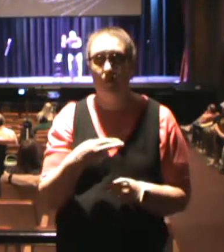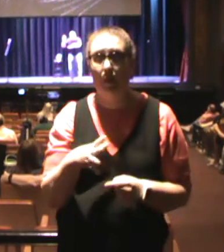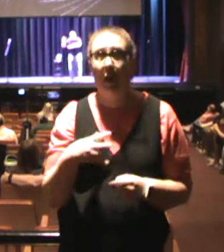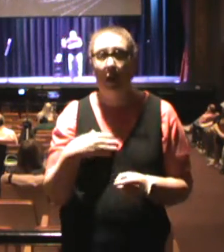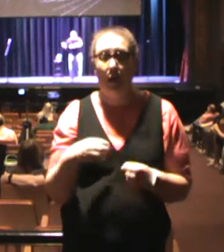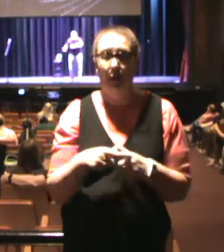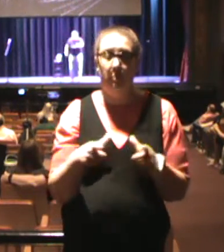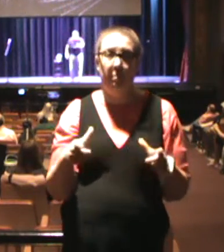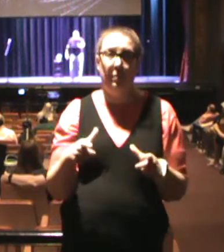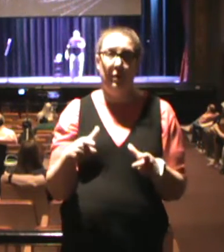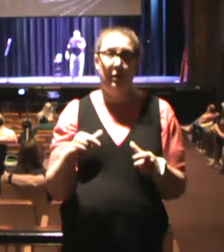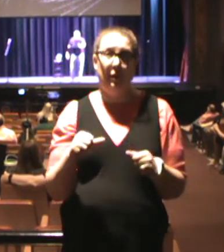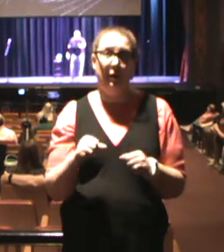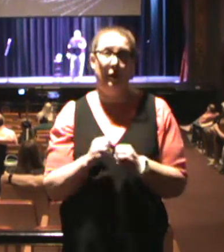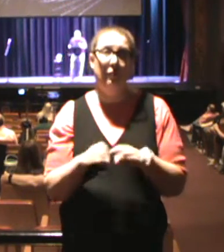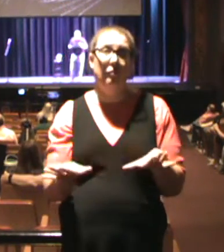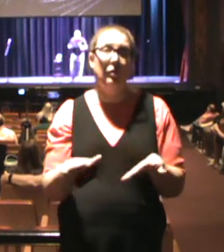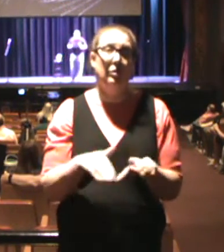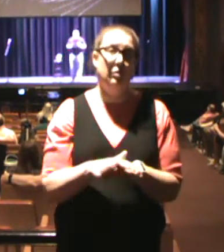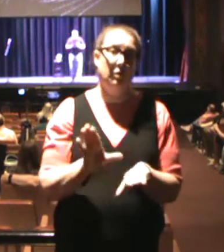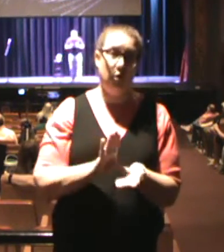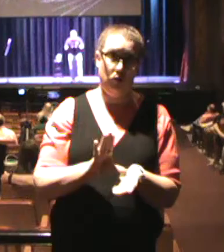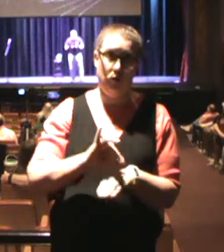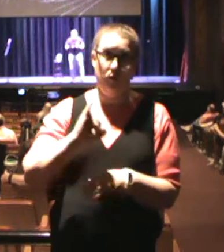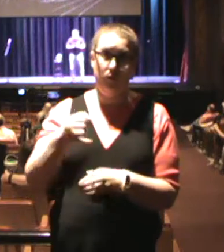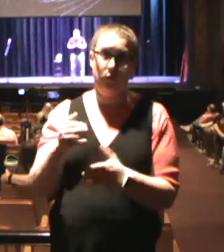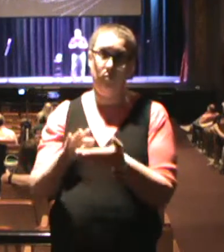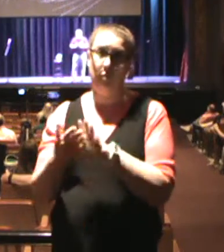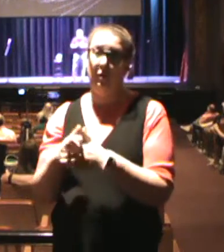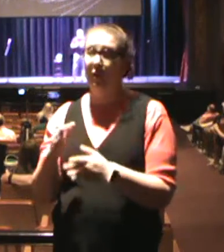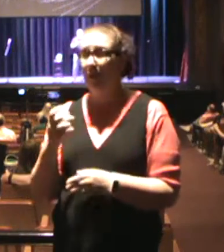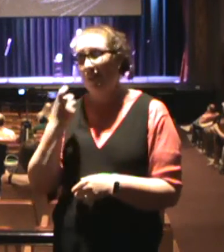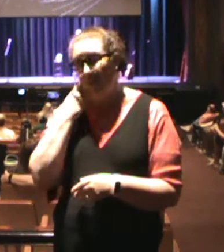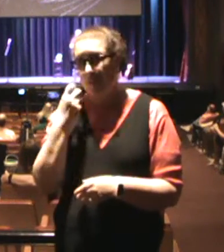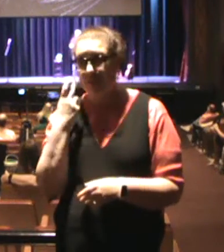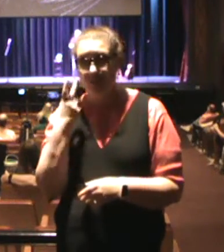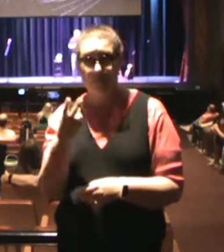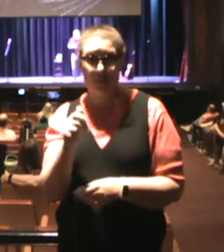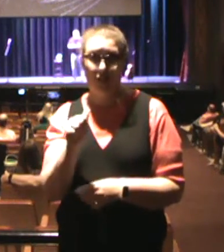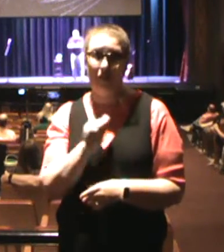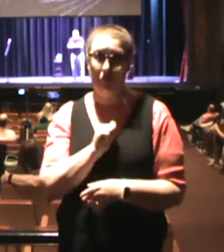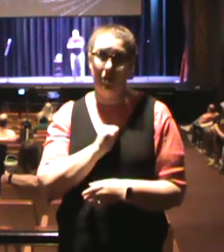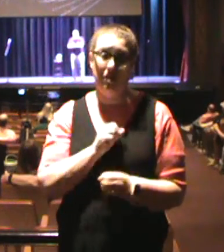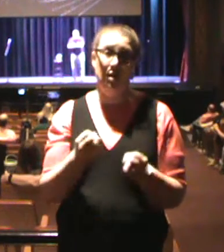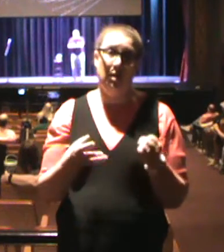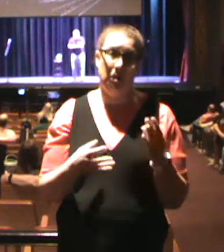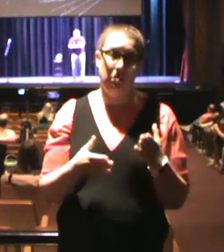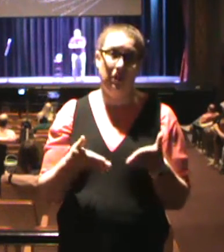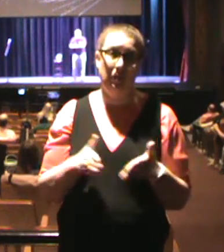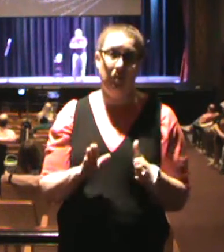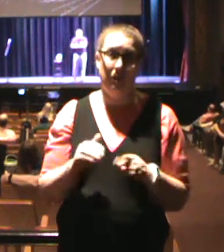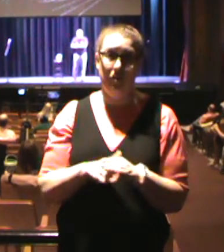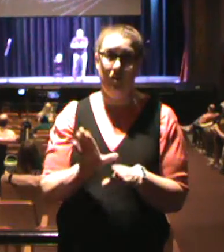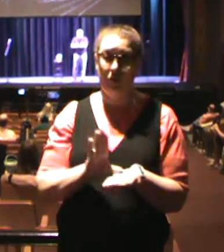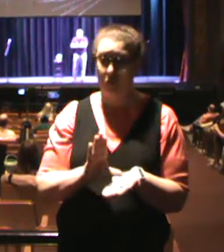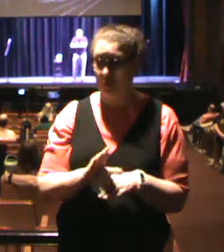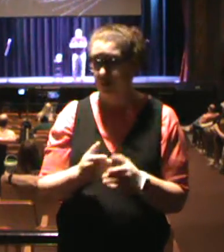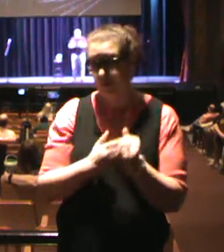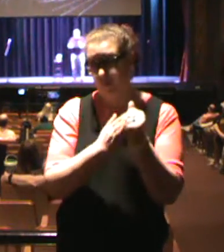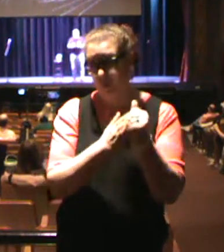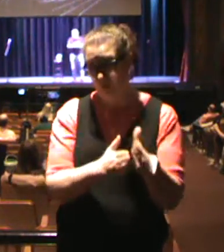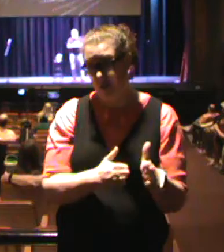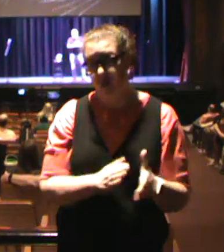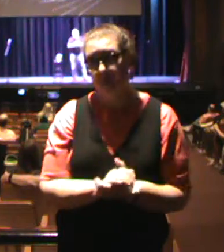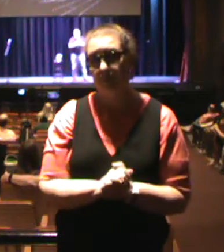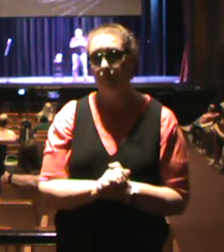influence in the church of Jerusalem. And I've seen this take place in many forms in the church leadership.